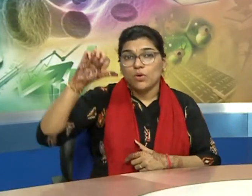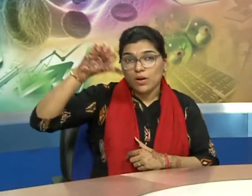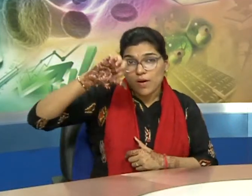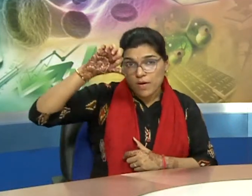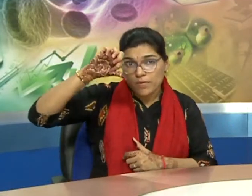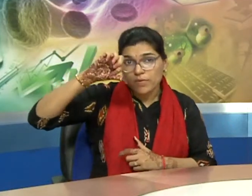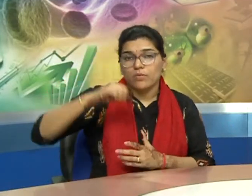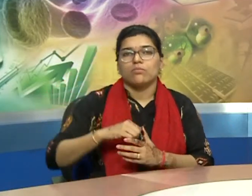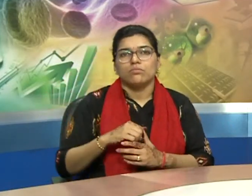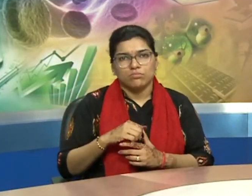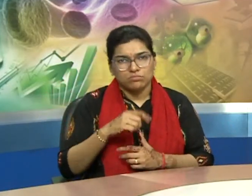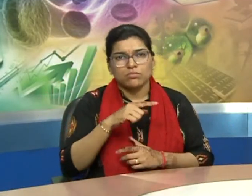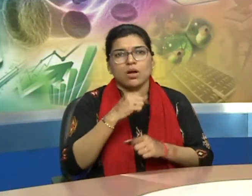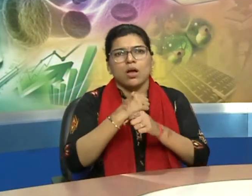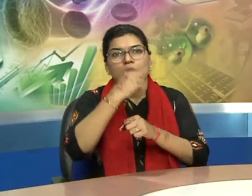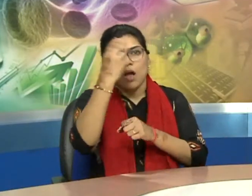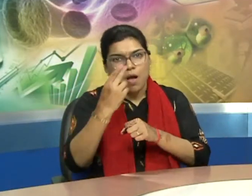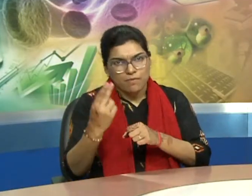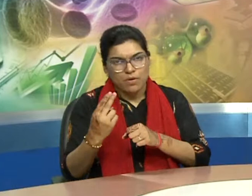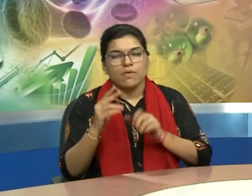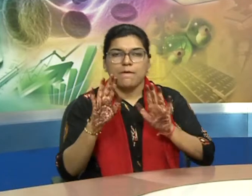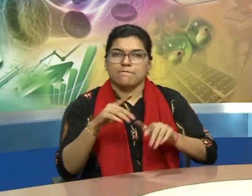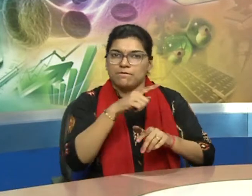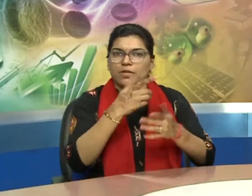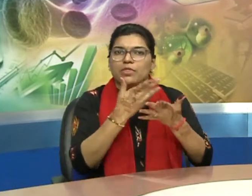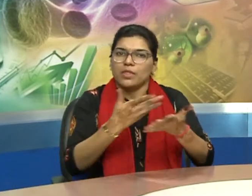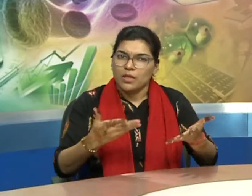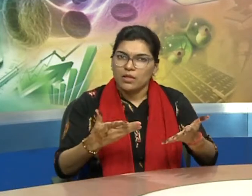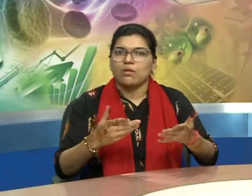more library, then those books can be